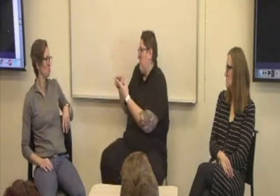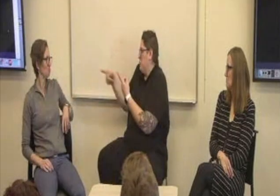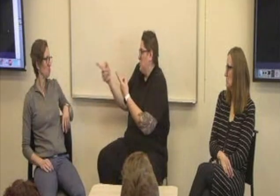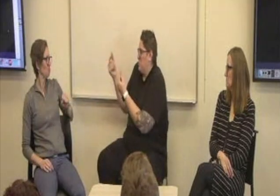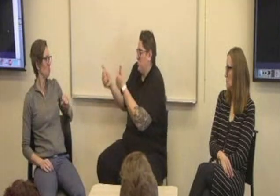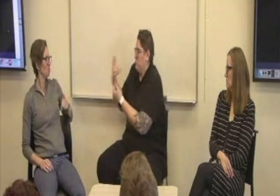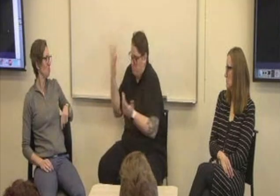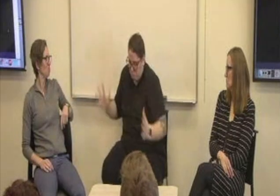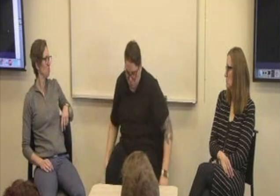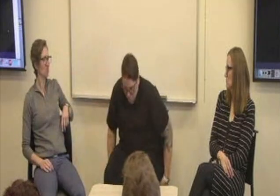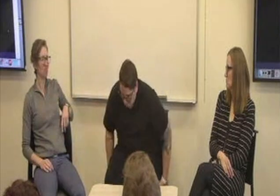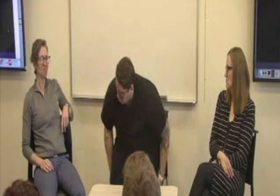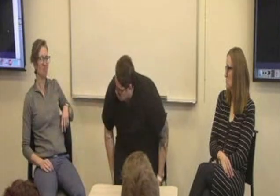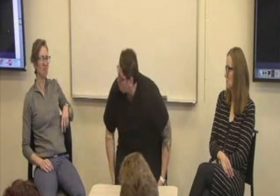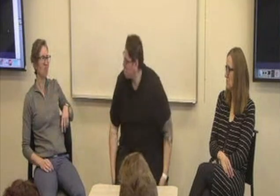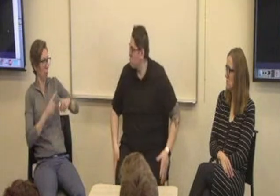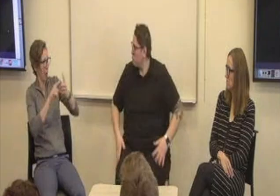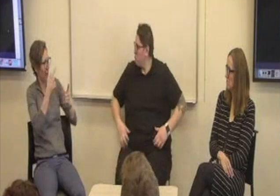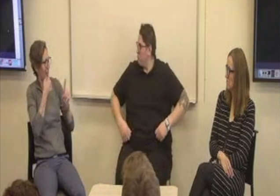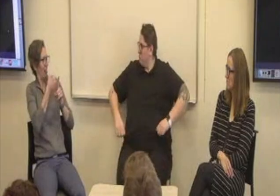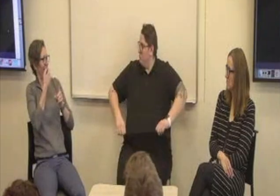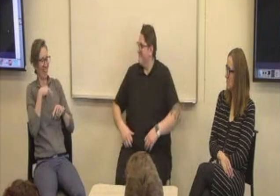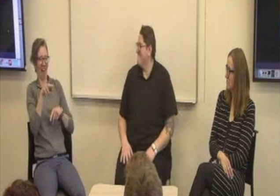we can talk about it afterwards, up to you.